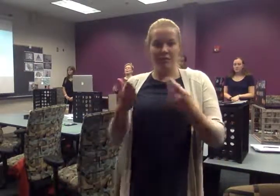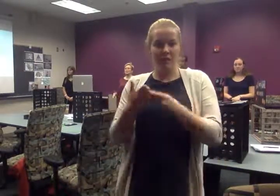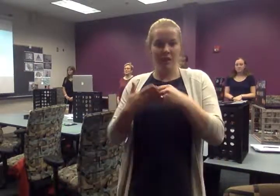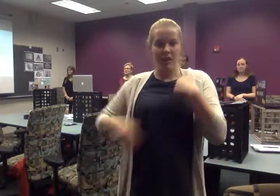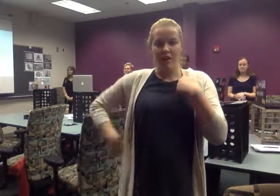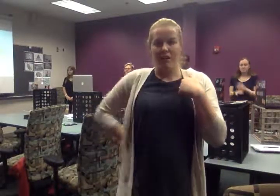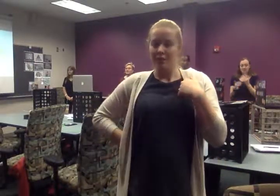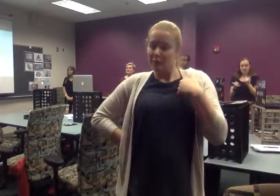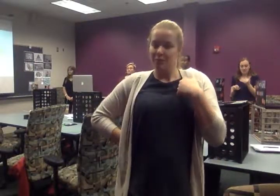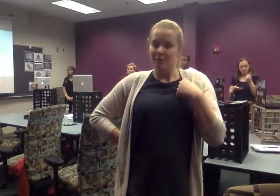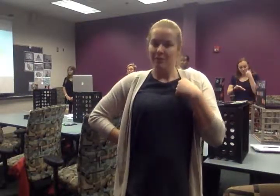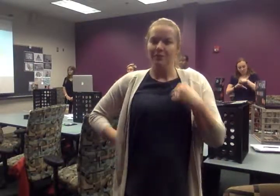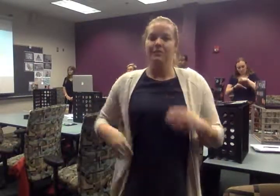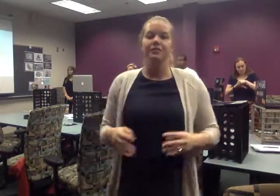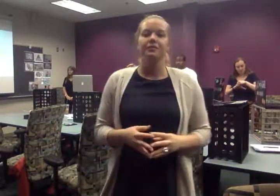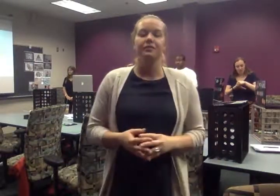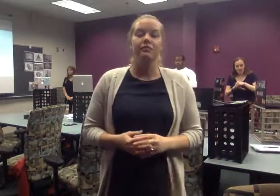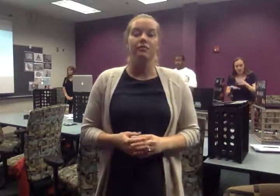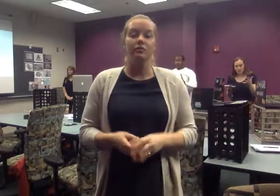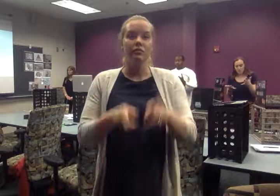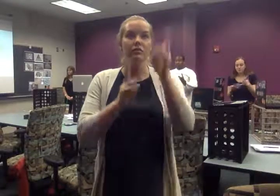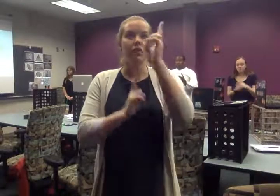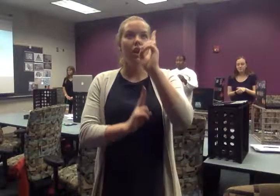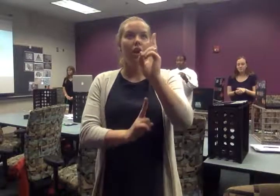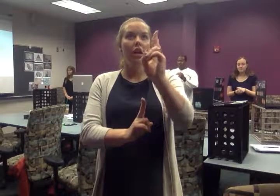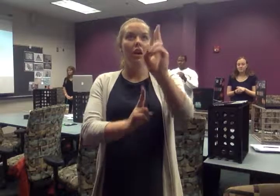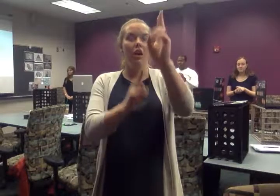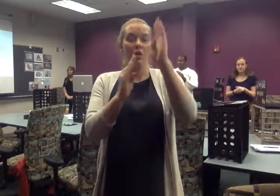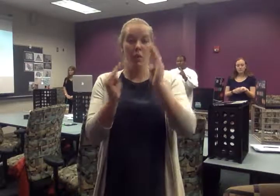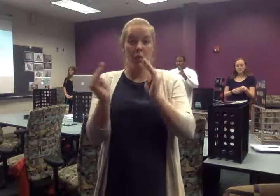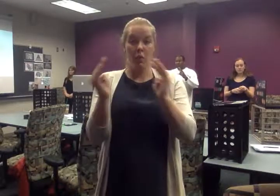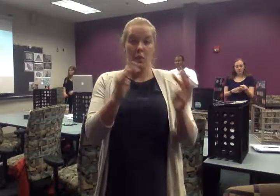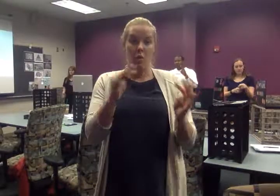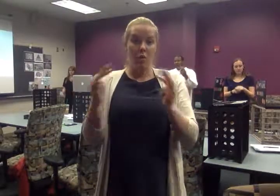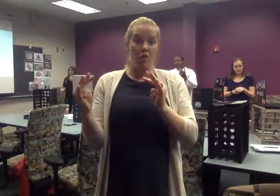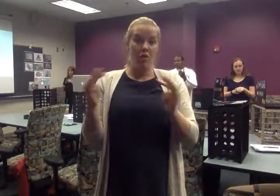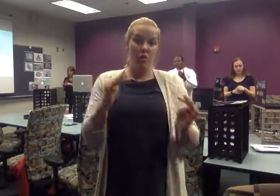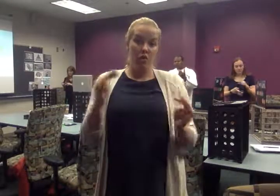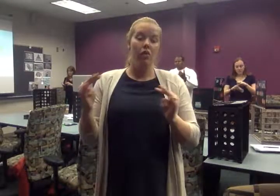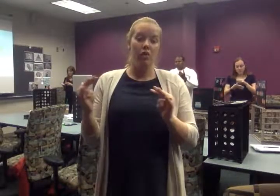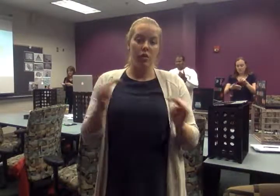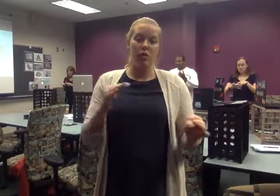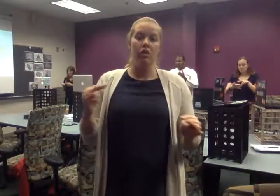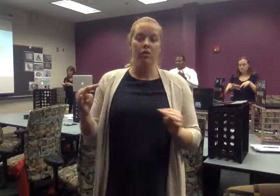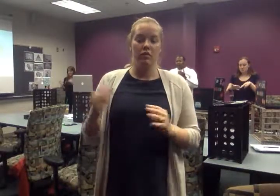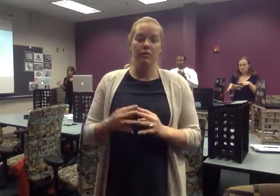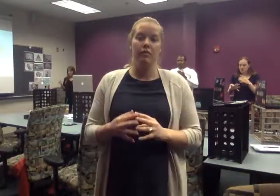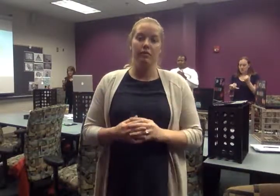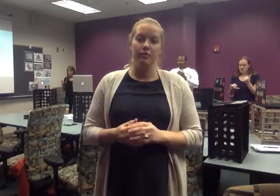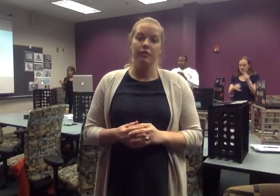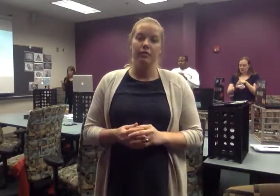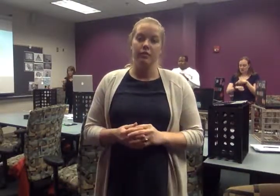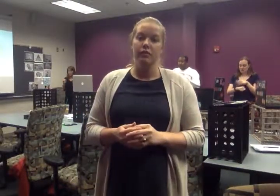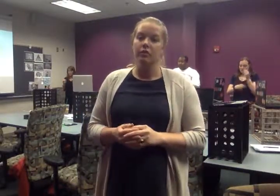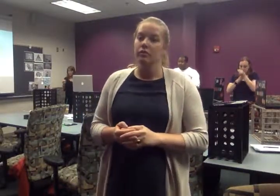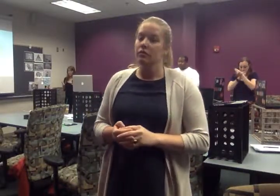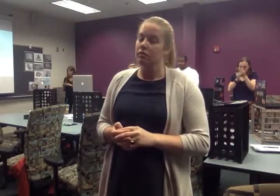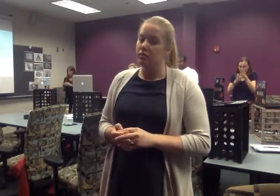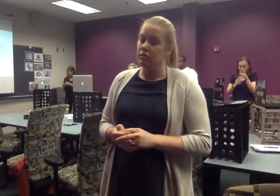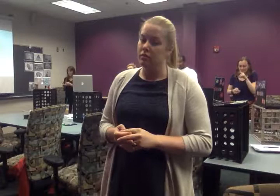to honor-based warfare. Dear honor-based warfare, I guess now is the time in the video that I have to tell you that I don't